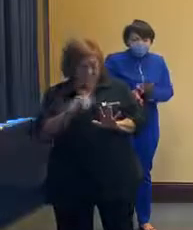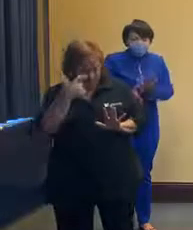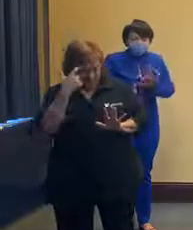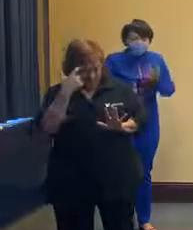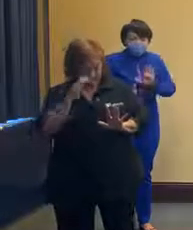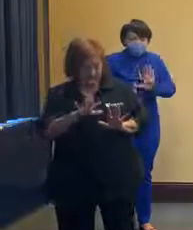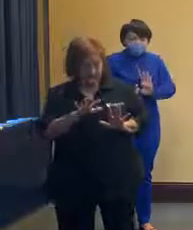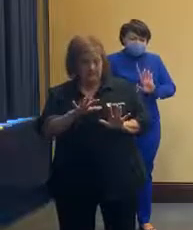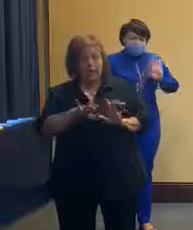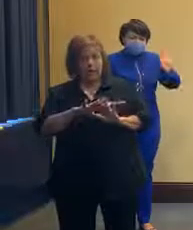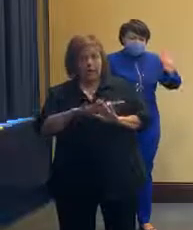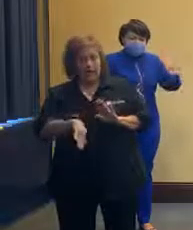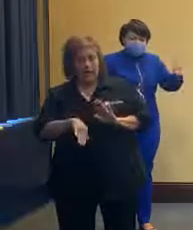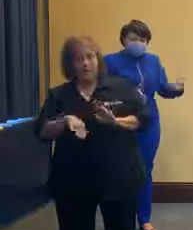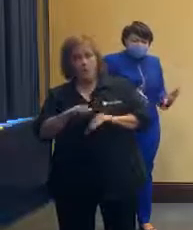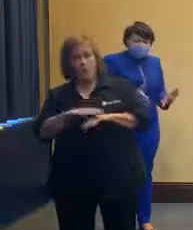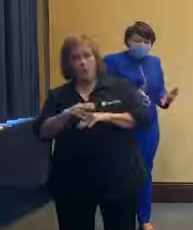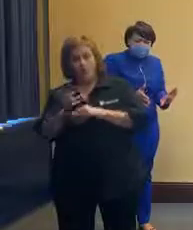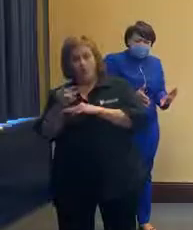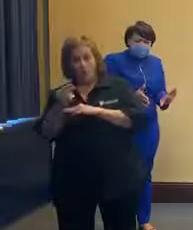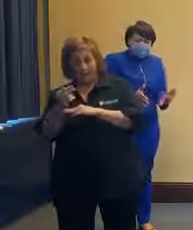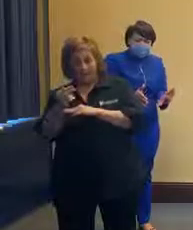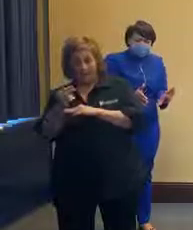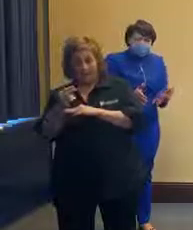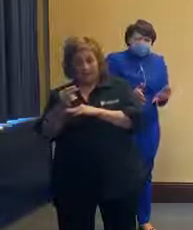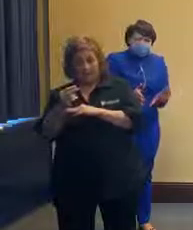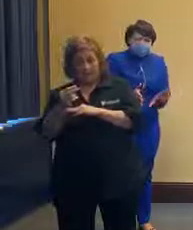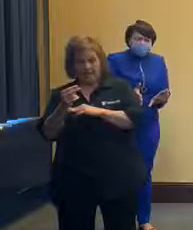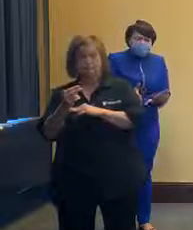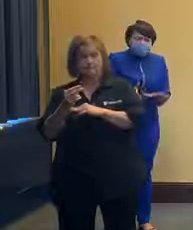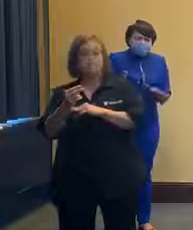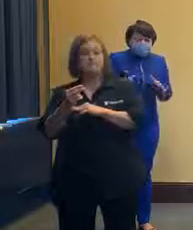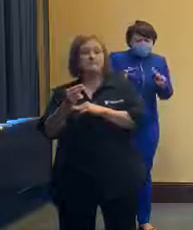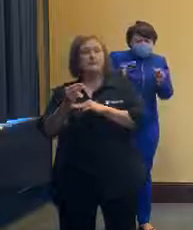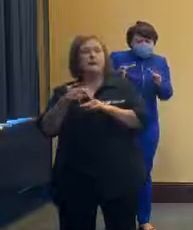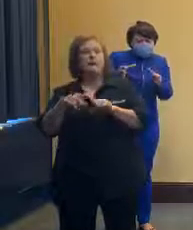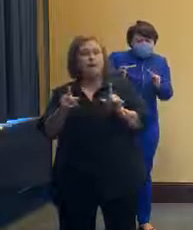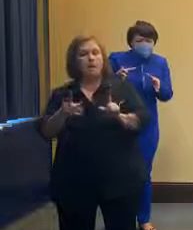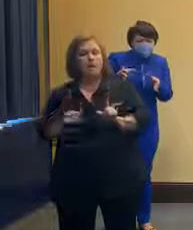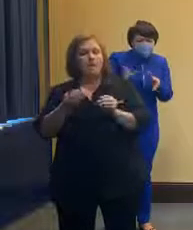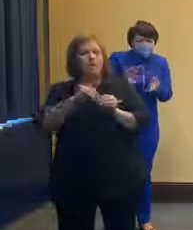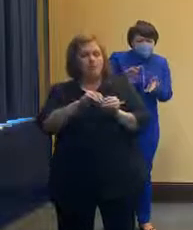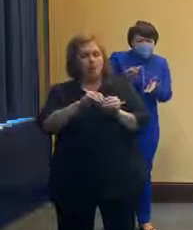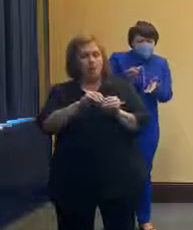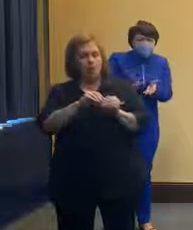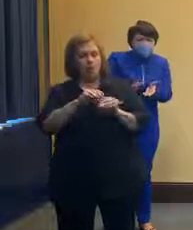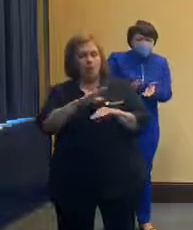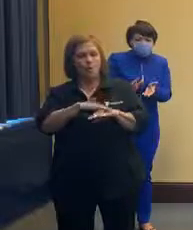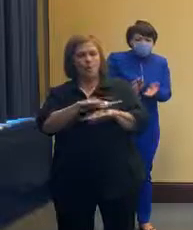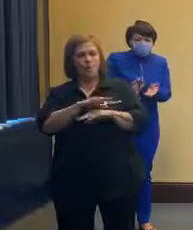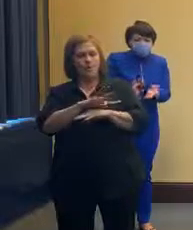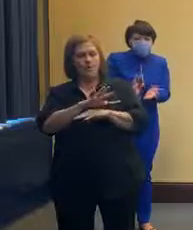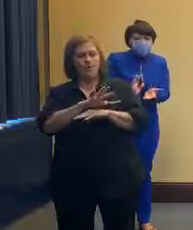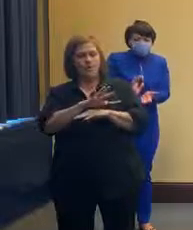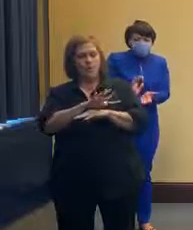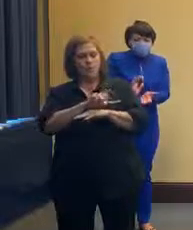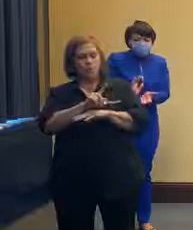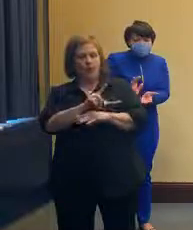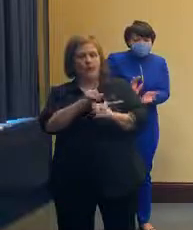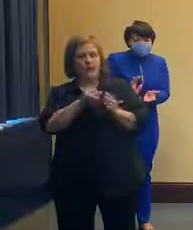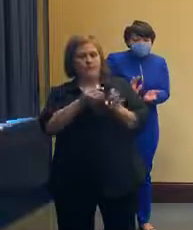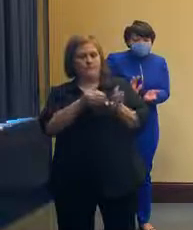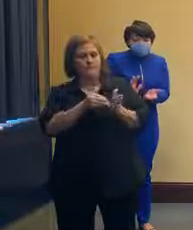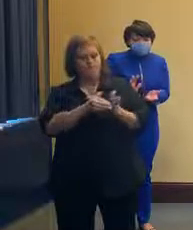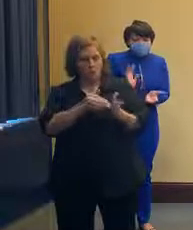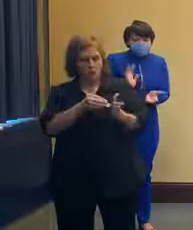Yeah. So less on the hotel motel side of things, but more on the 41